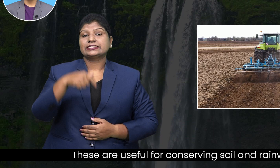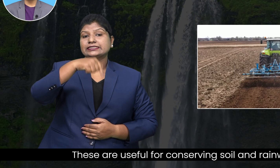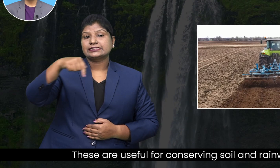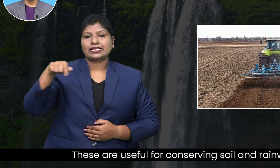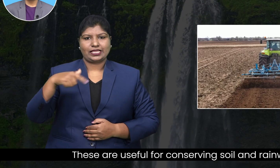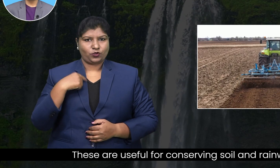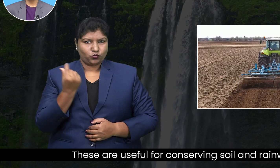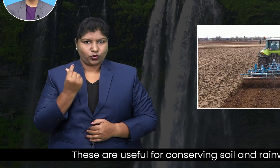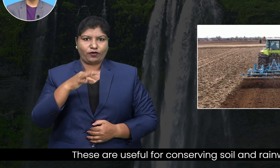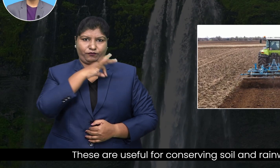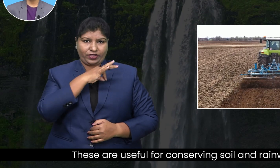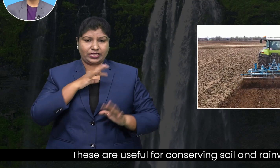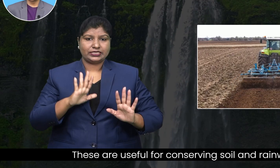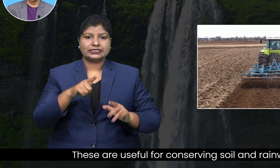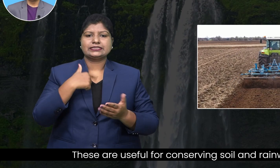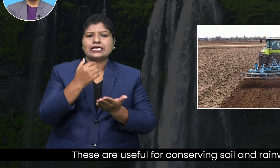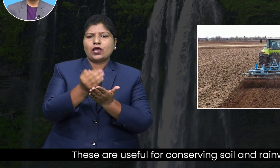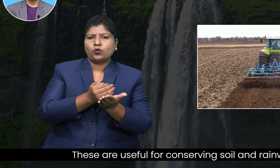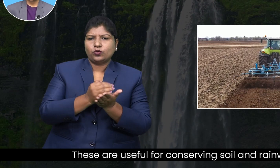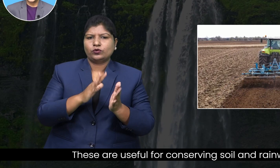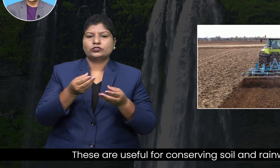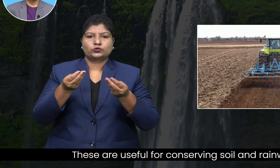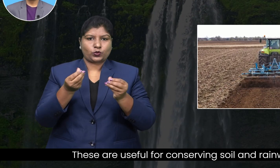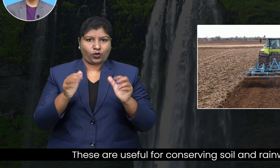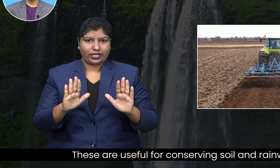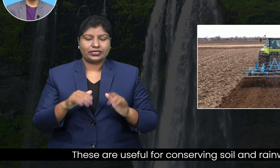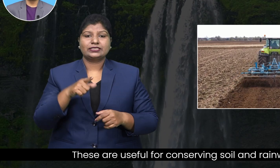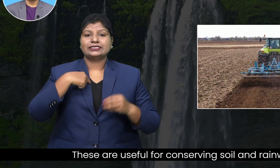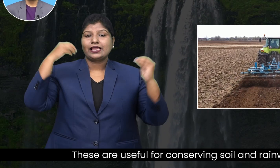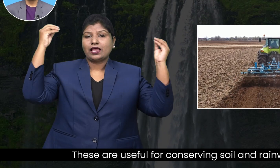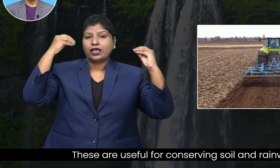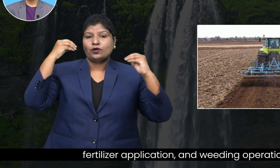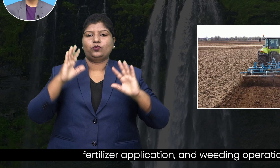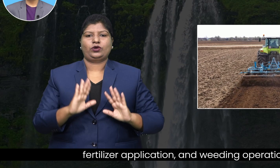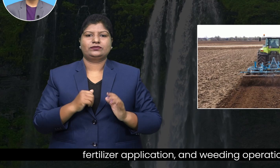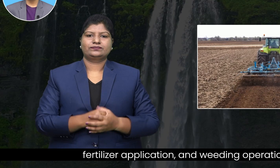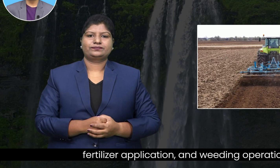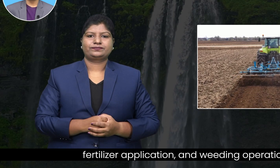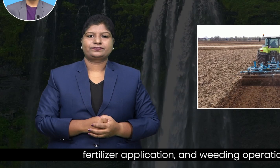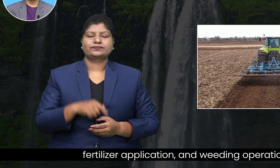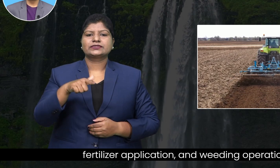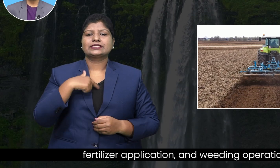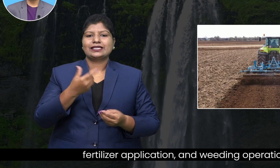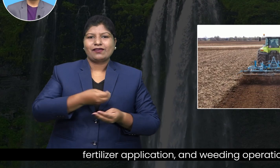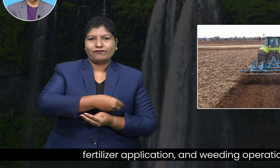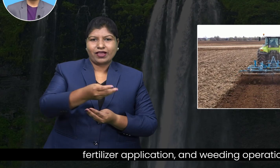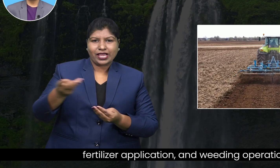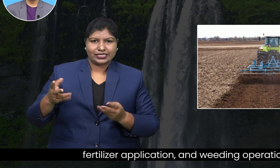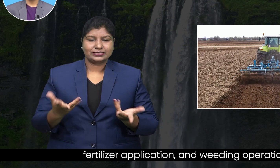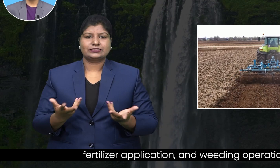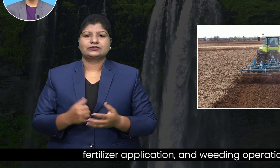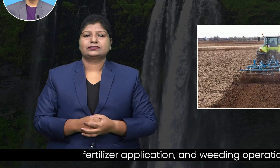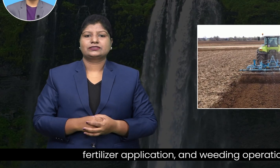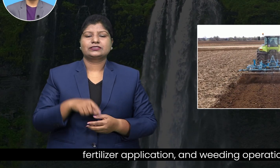These are useful for conserving soil and rainwater, fertilizer application,